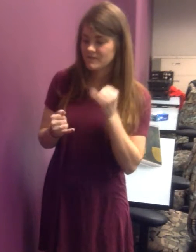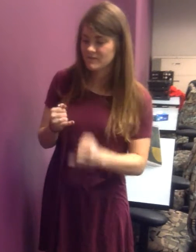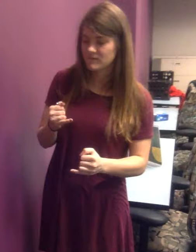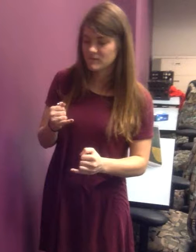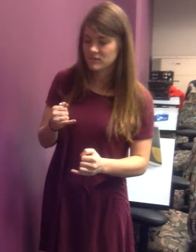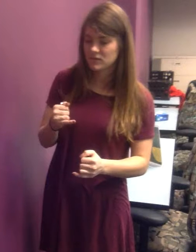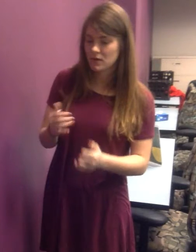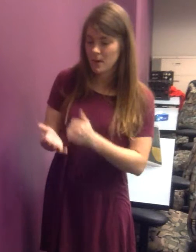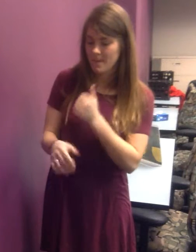undertaking.